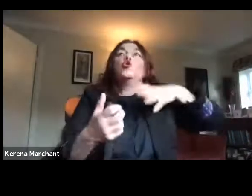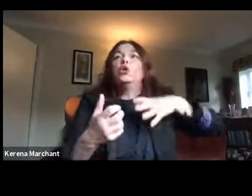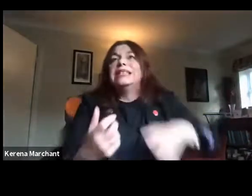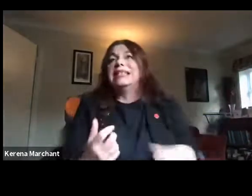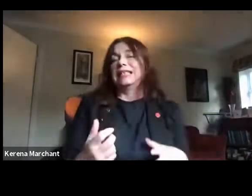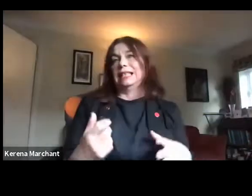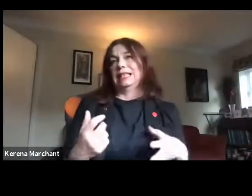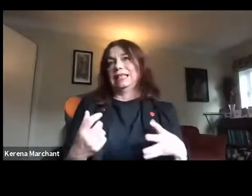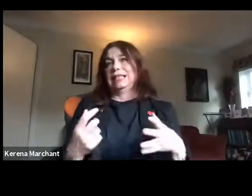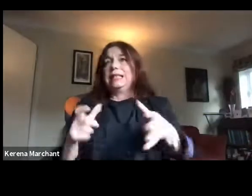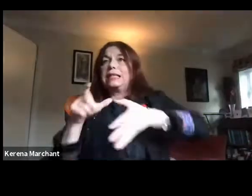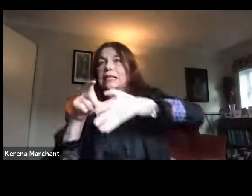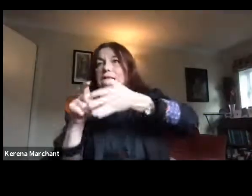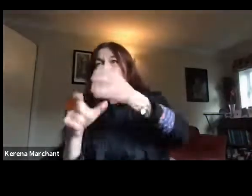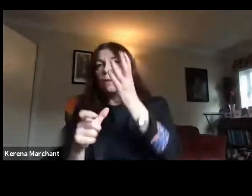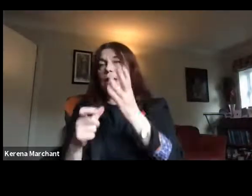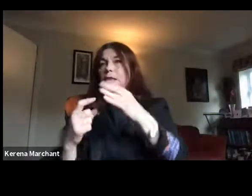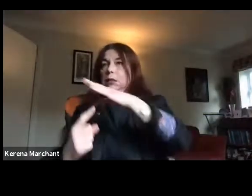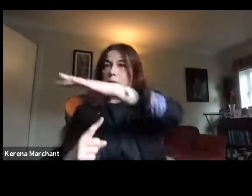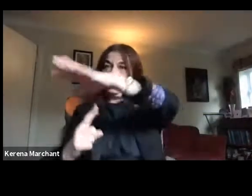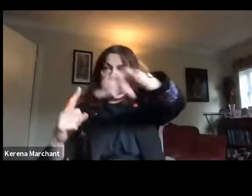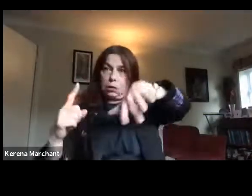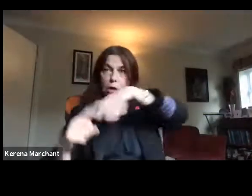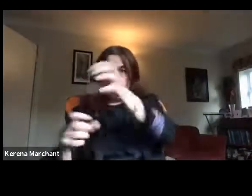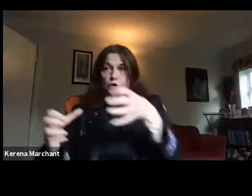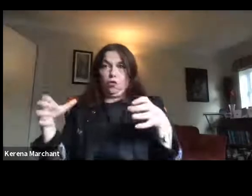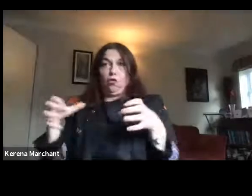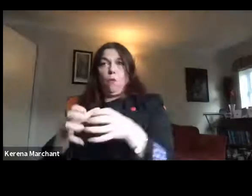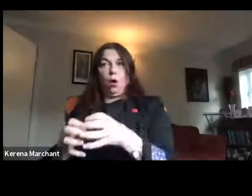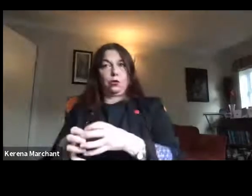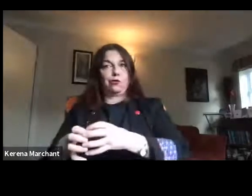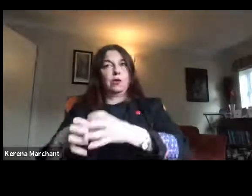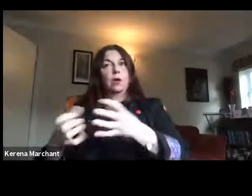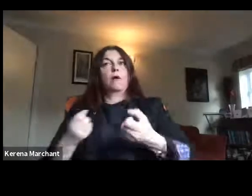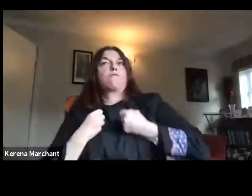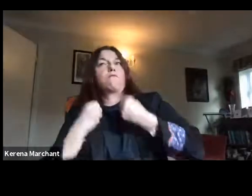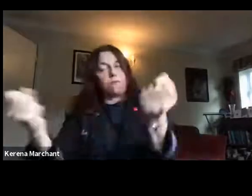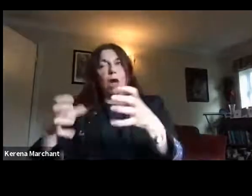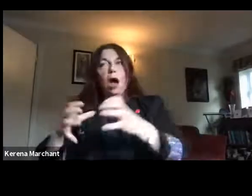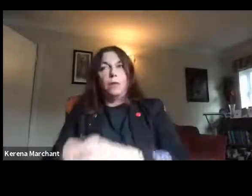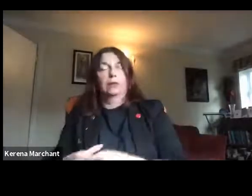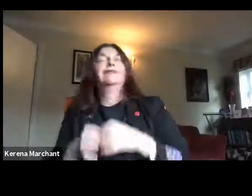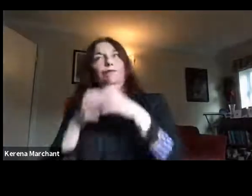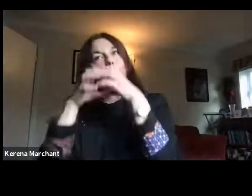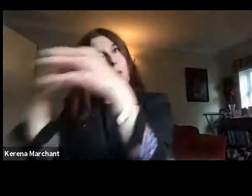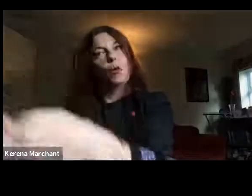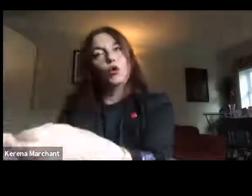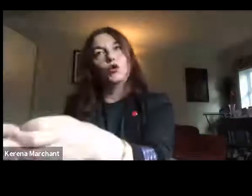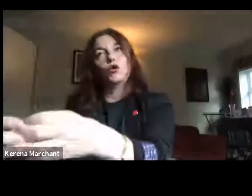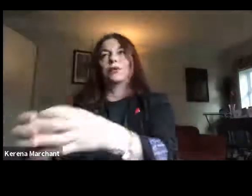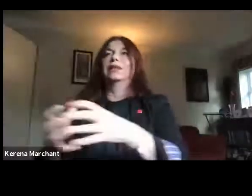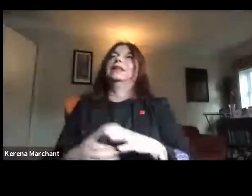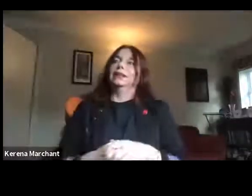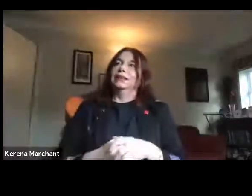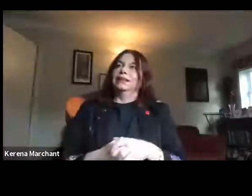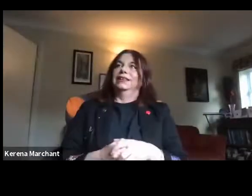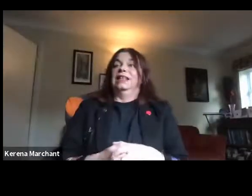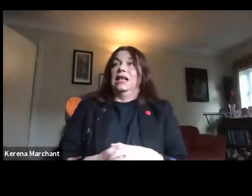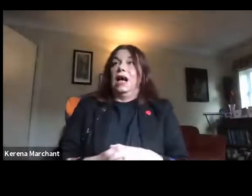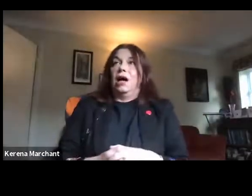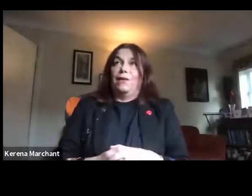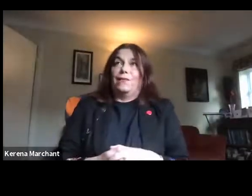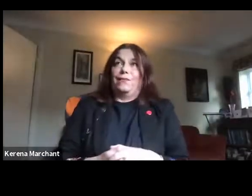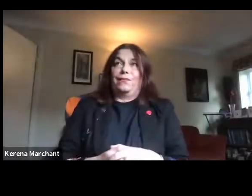So how do we get rid of those barriers? What do we need? We need